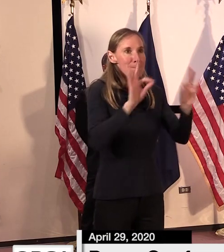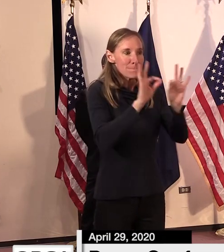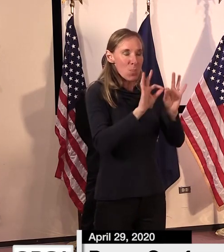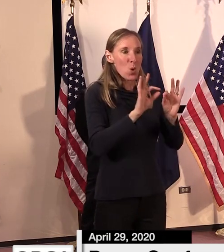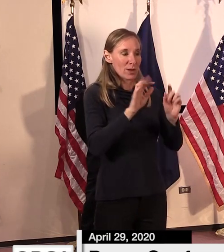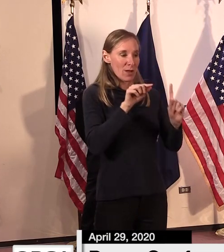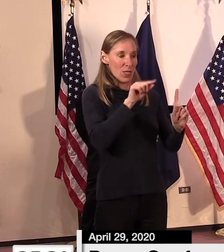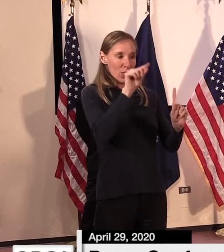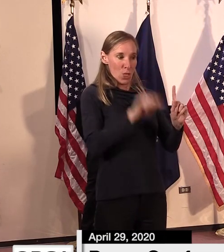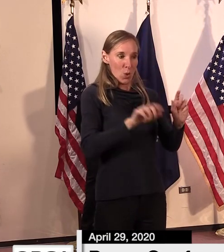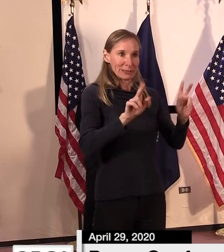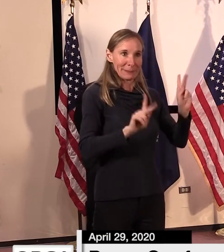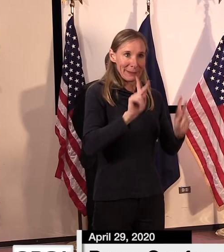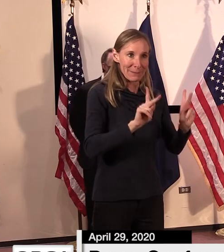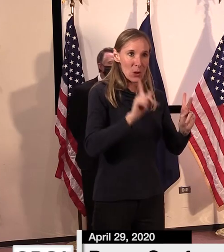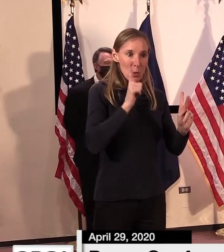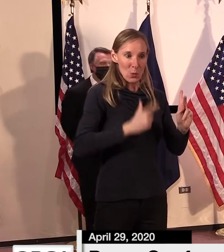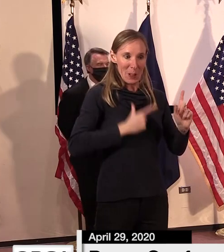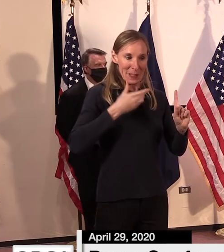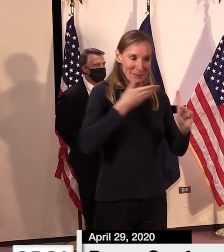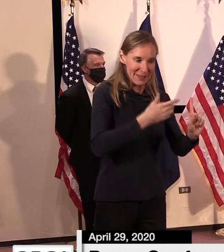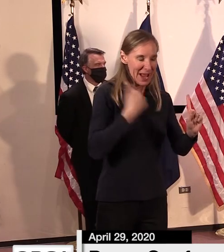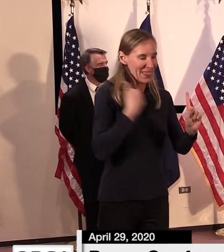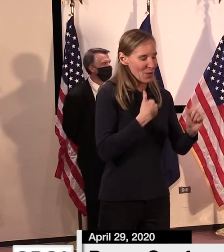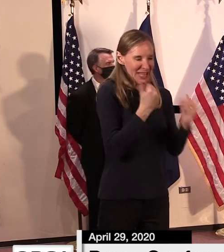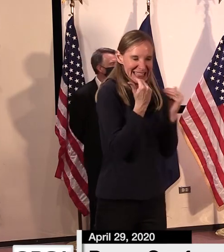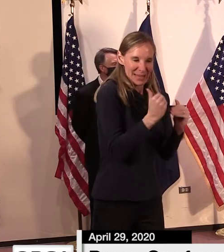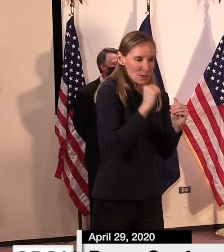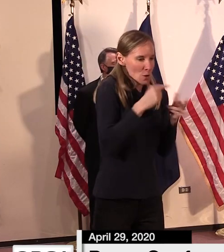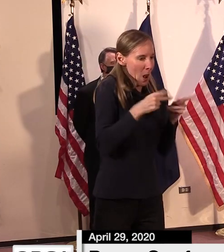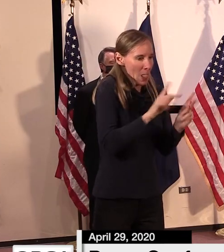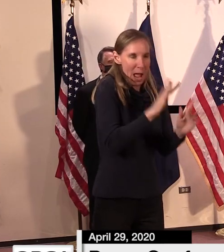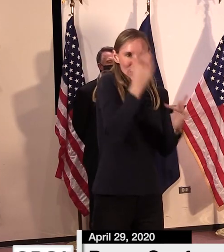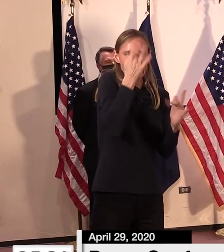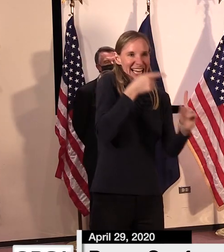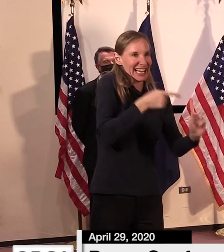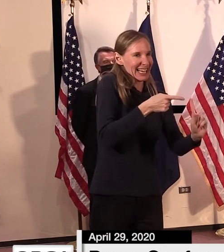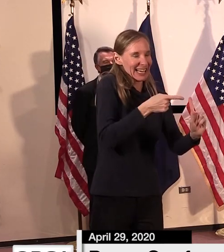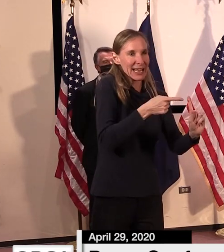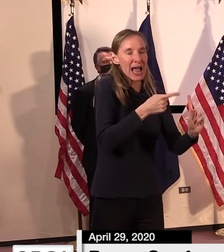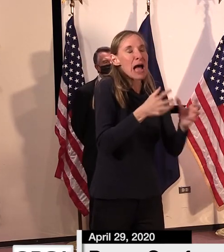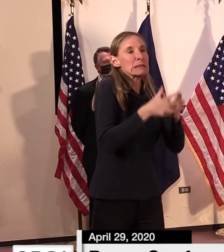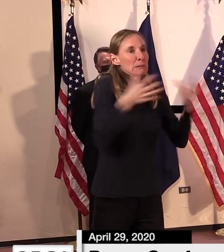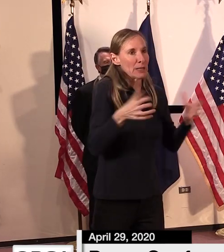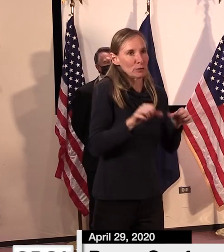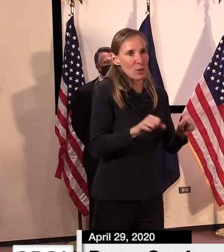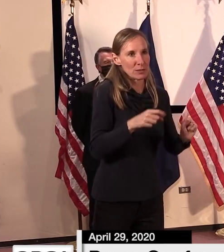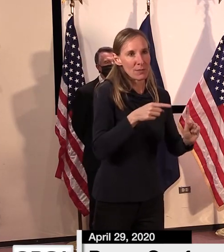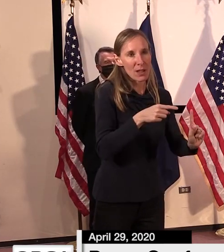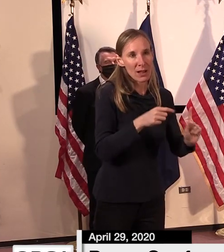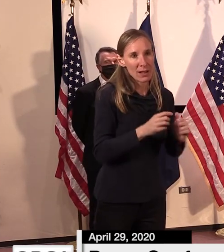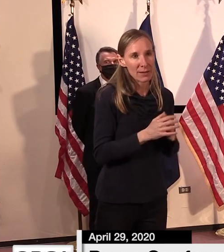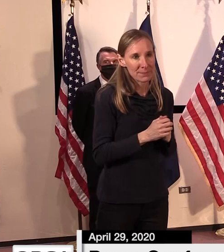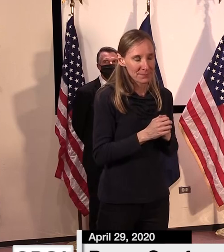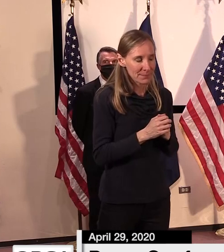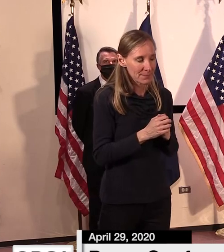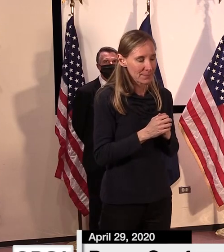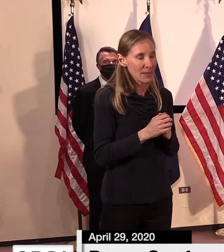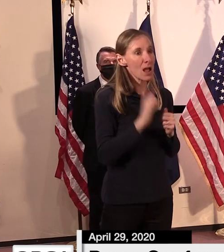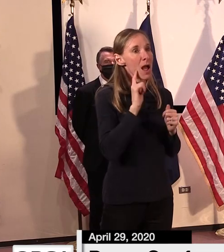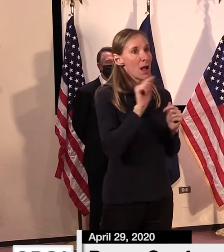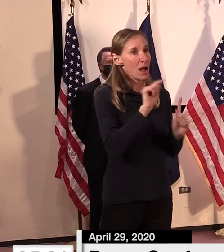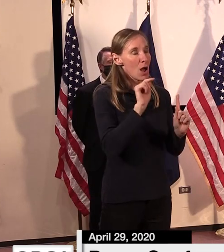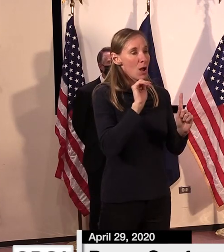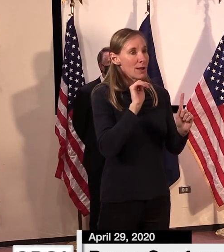and safety of these populations that we act to limit spread of illness in these settings as quickly as possible. As a